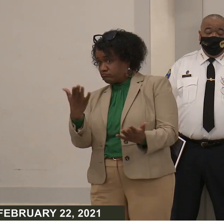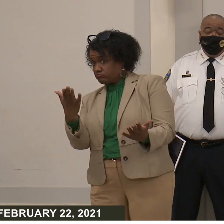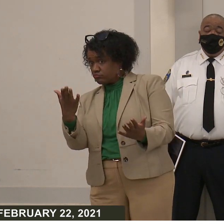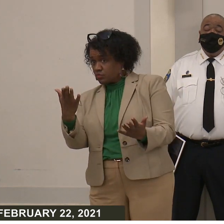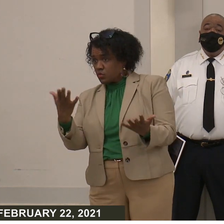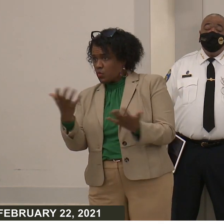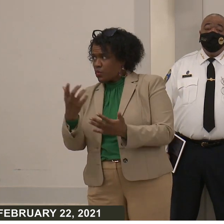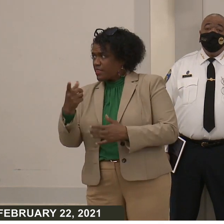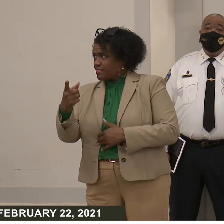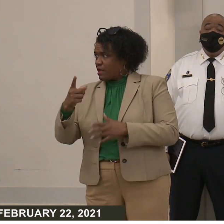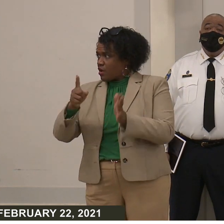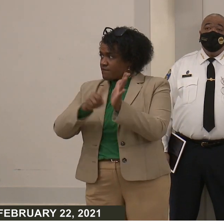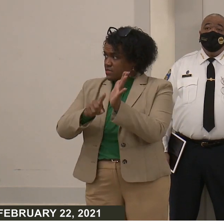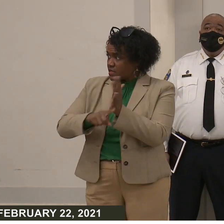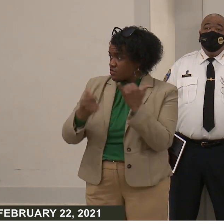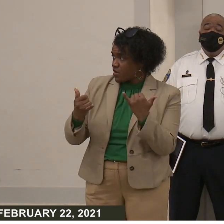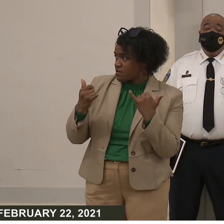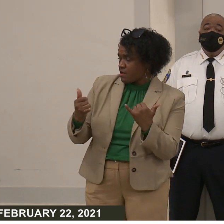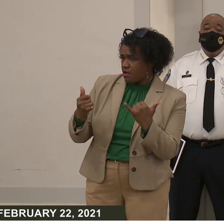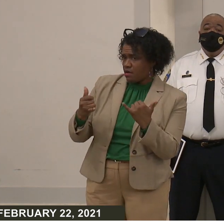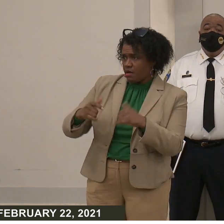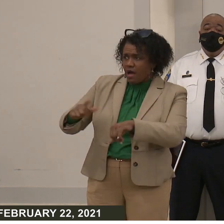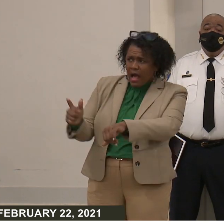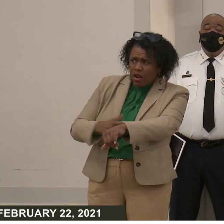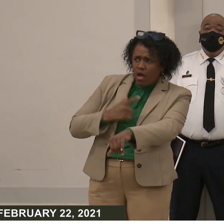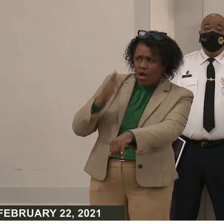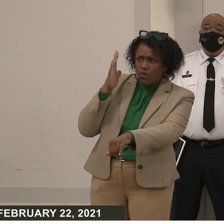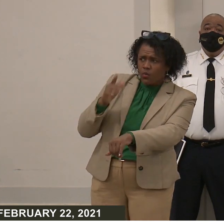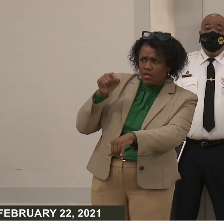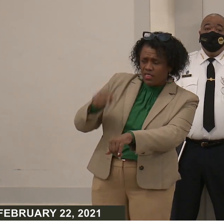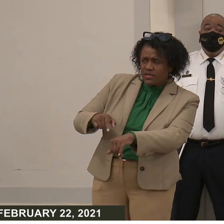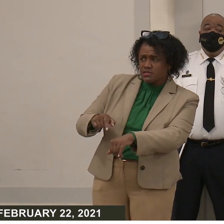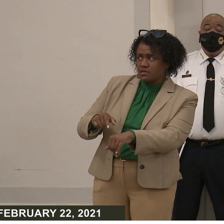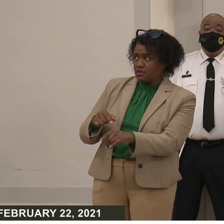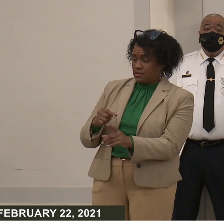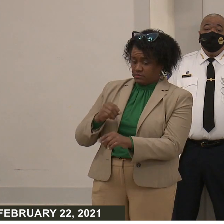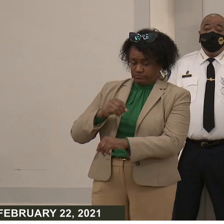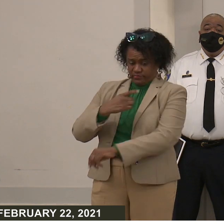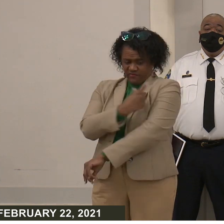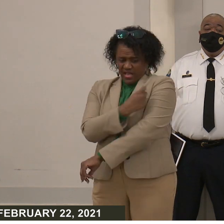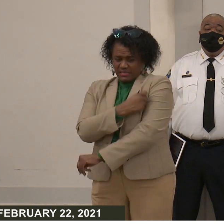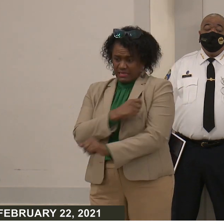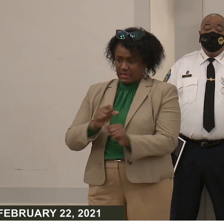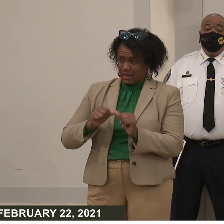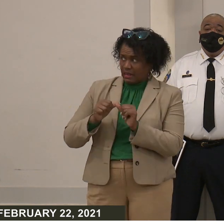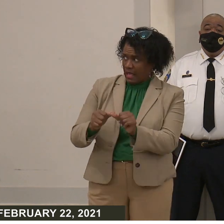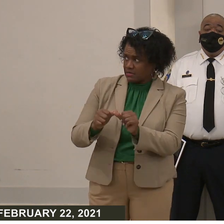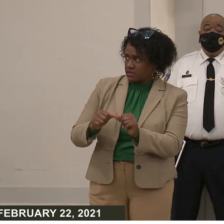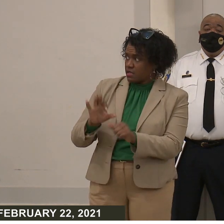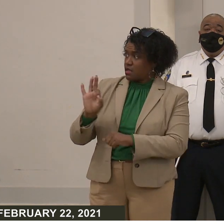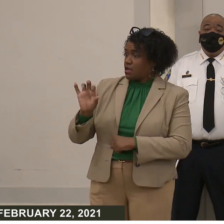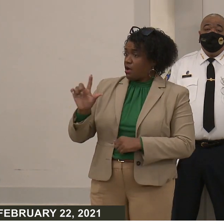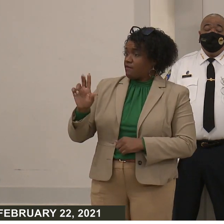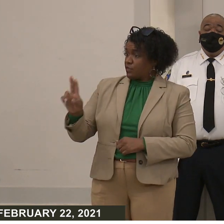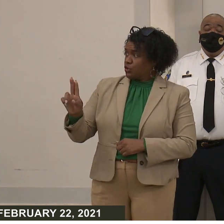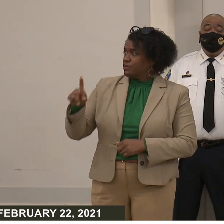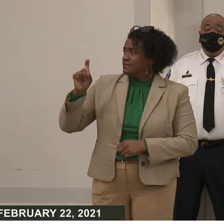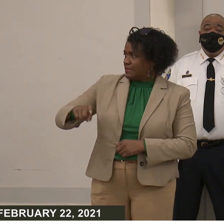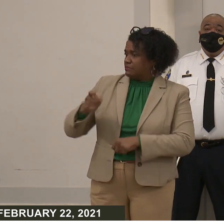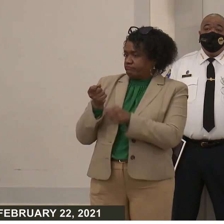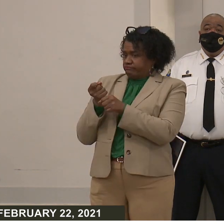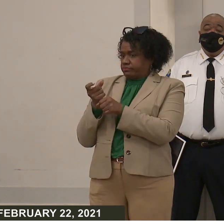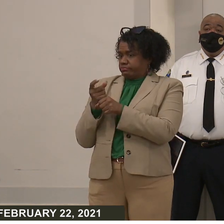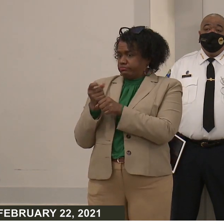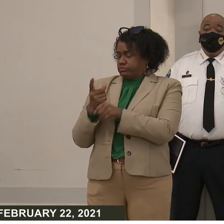one of the main things they're investigating is how long does this immunity last? For instance, we know with the flu shot that annually you get a new flu shot. So it's